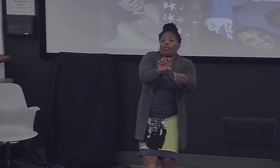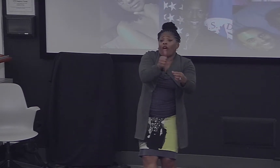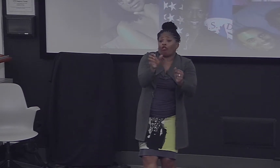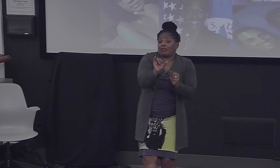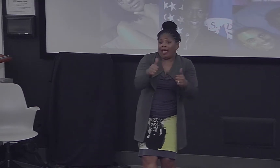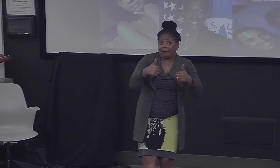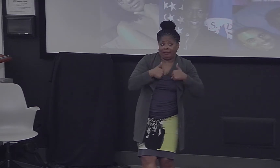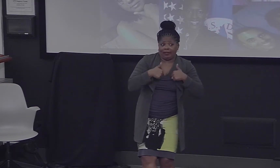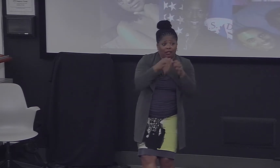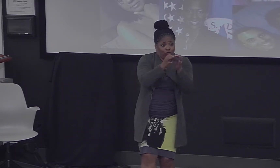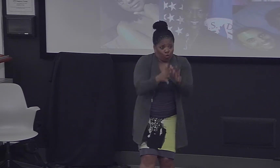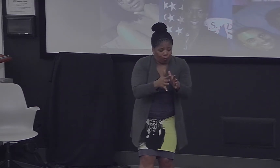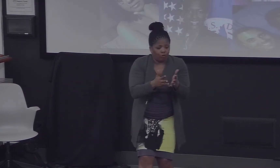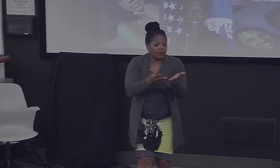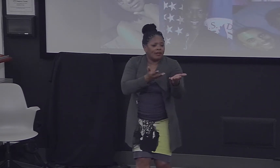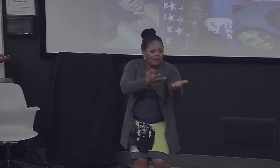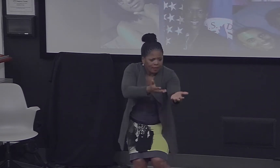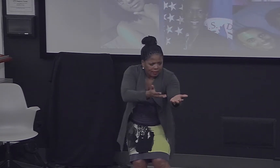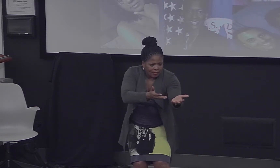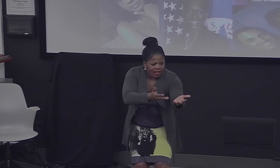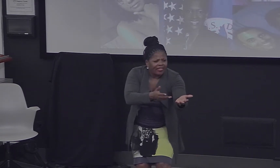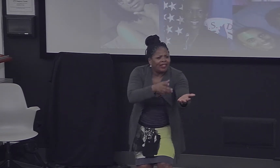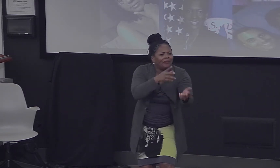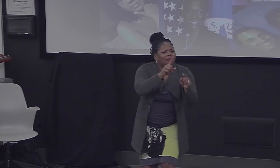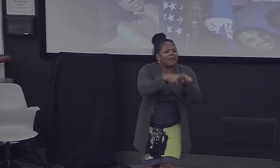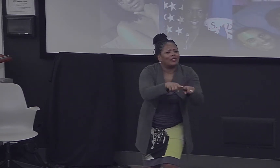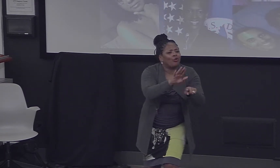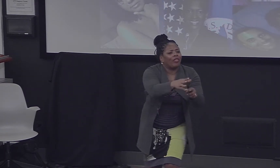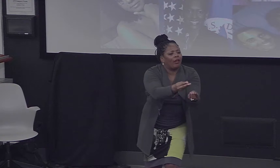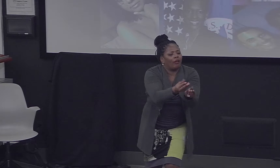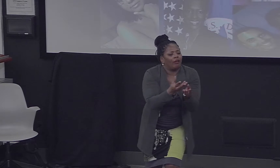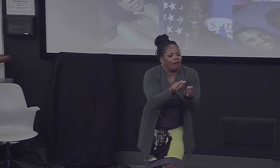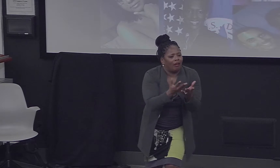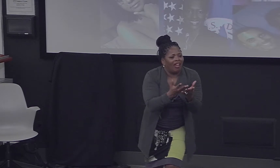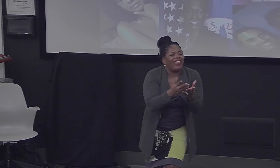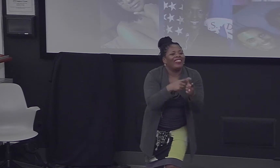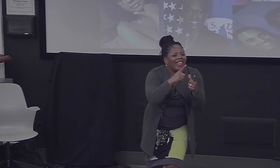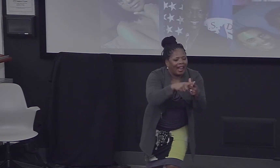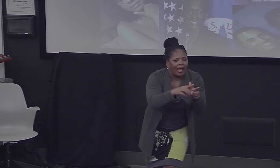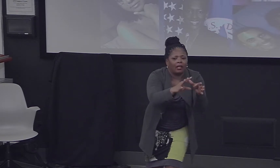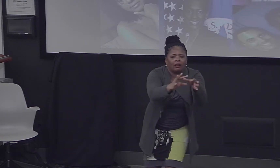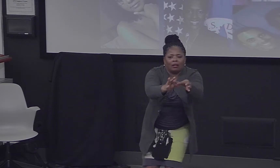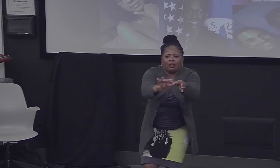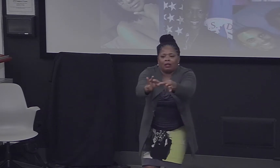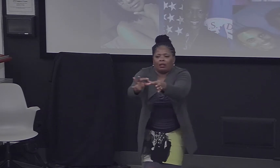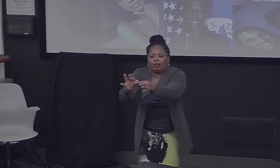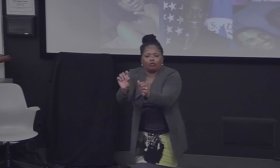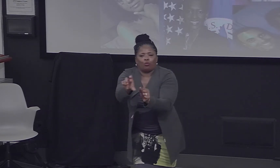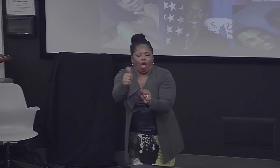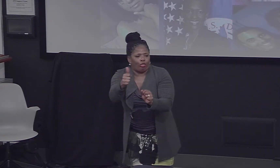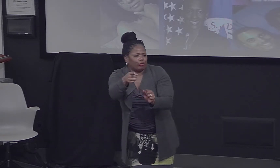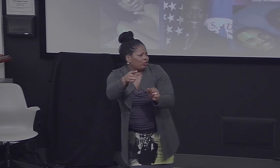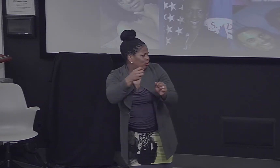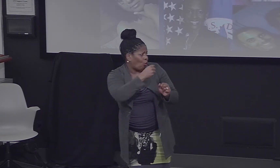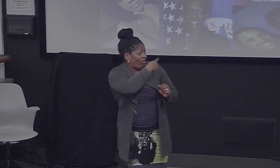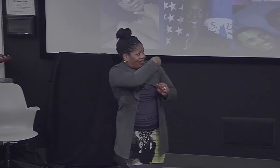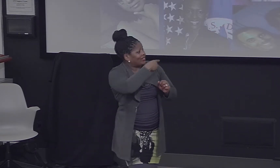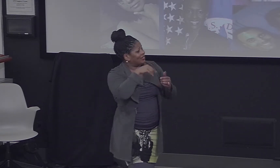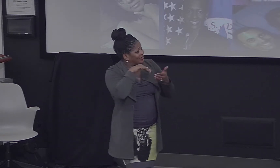their standpoint. And so I can talk to other interpreters. And again, based on what I'm learning from the contributions they're